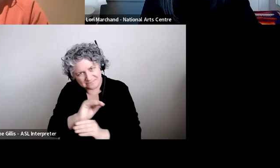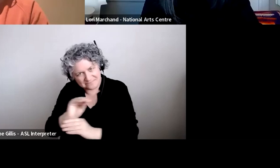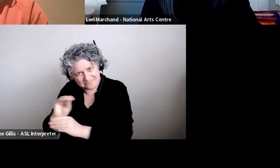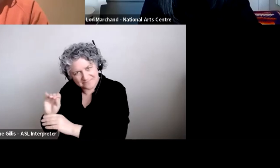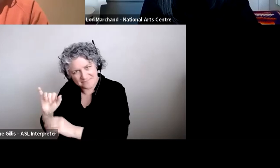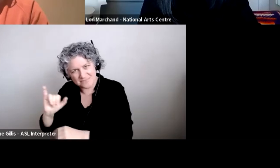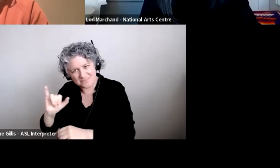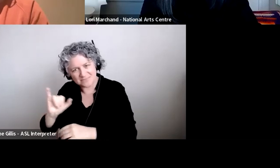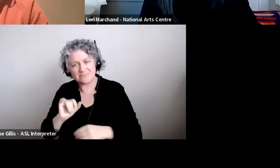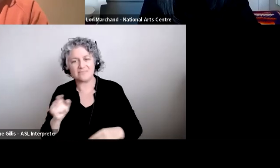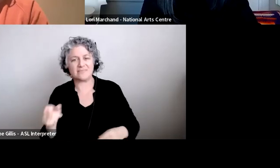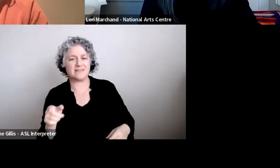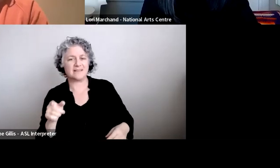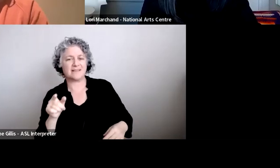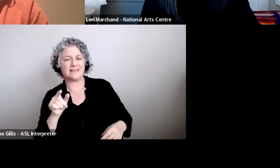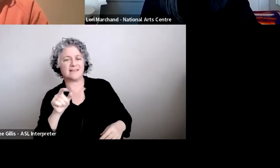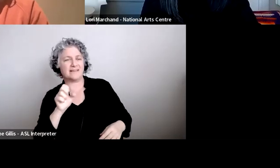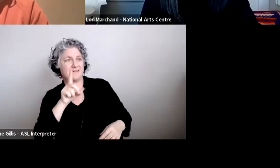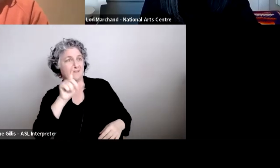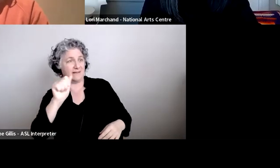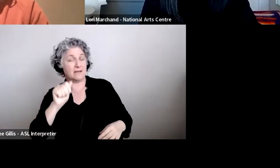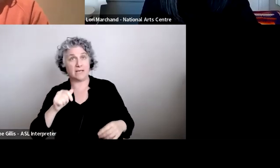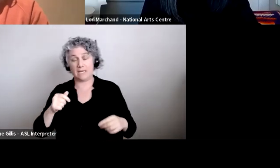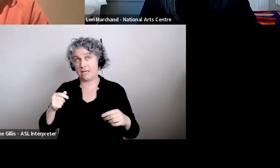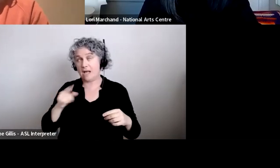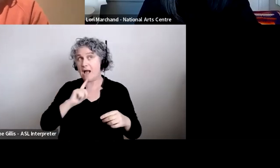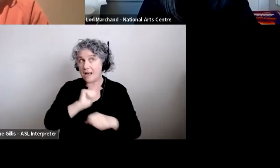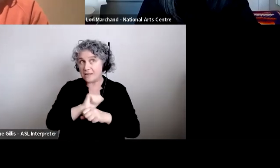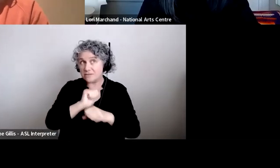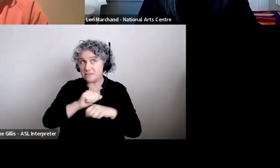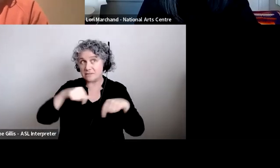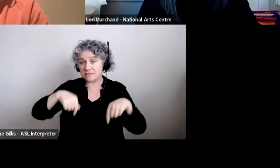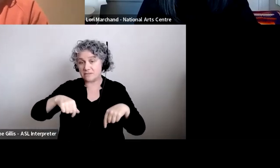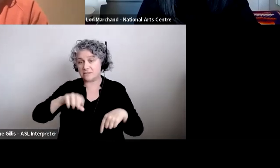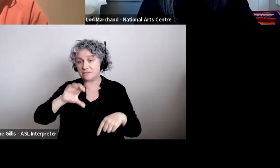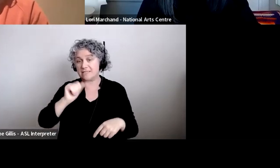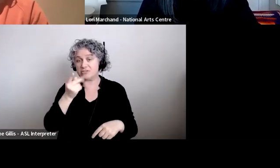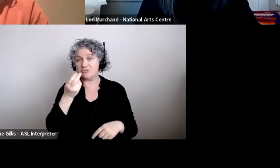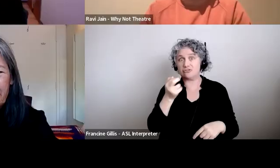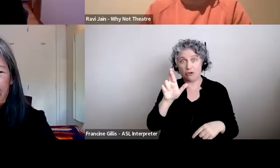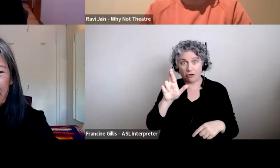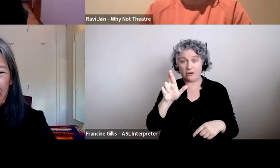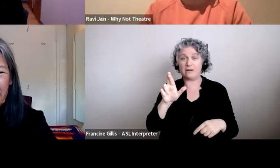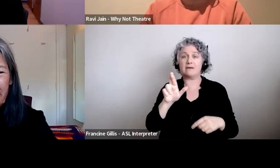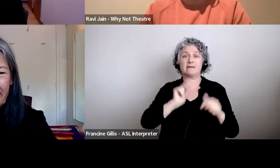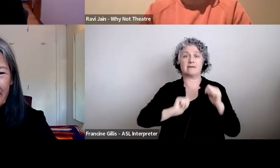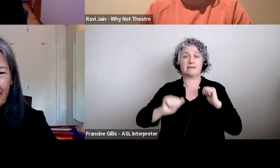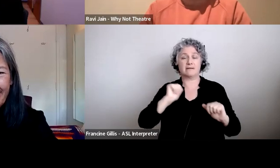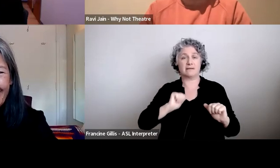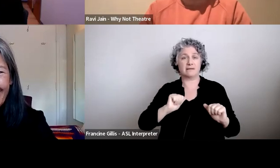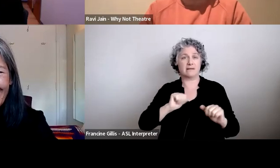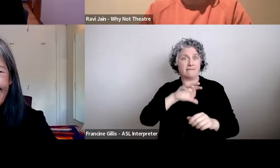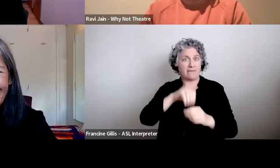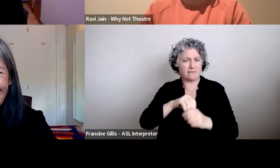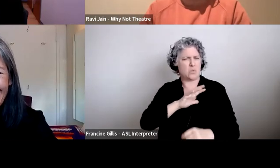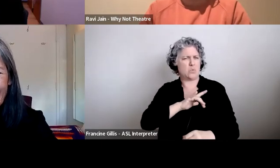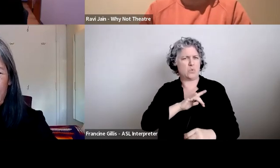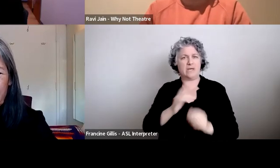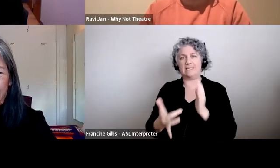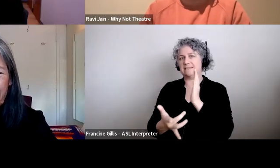that I was able to take part of here at Centaur that is so beautiful is our tech team makes a